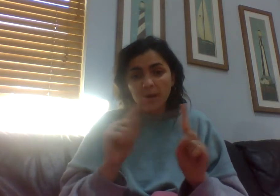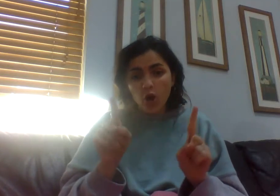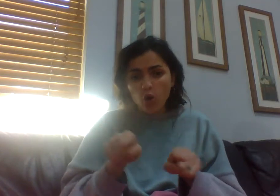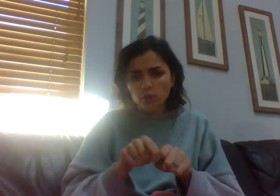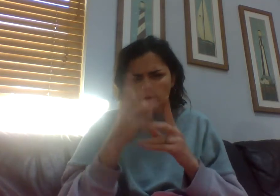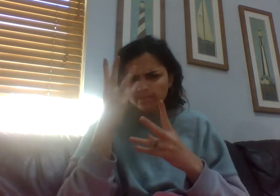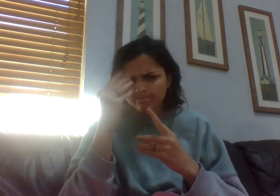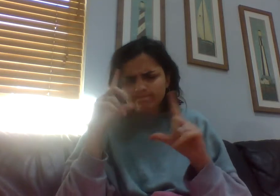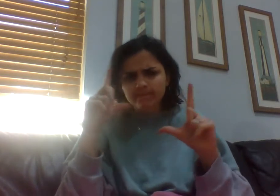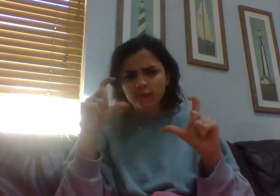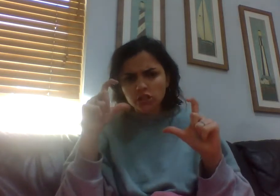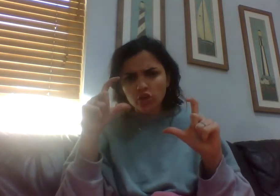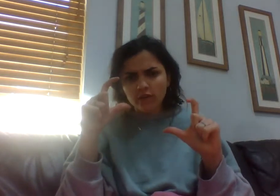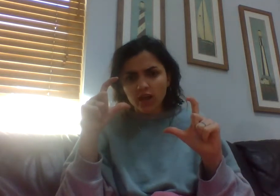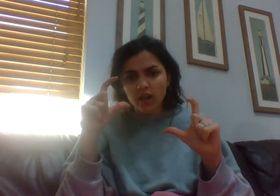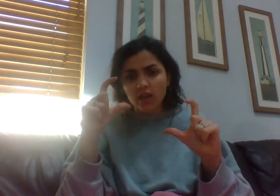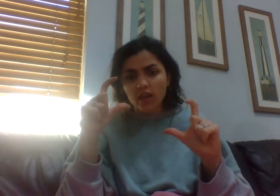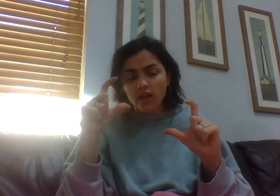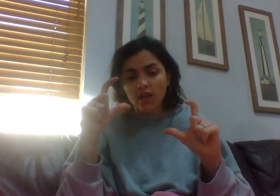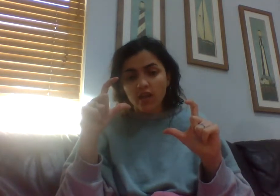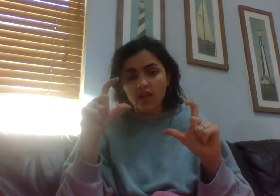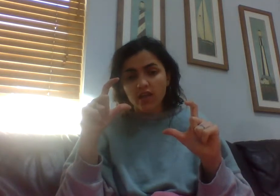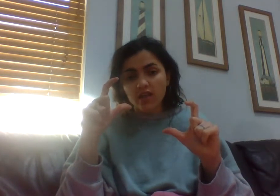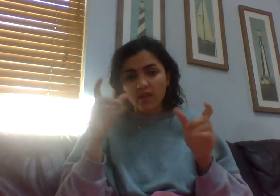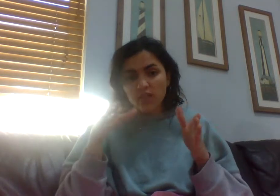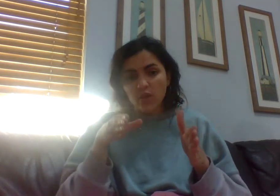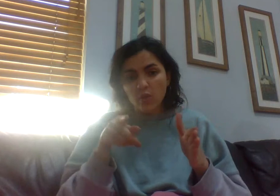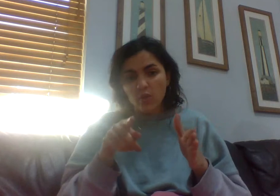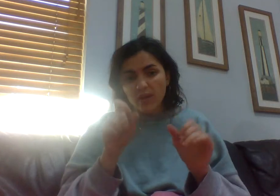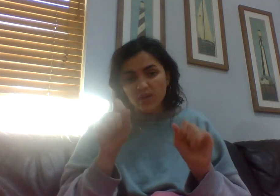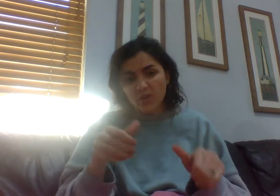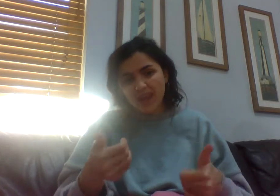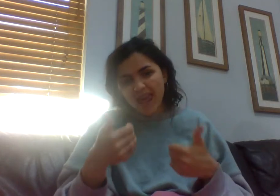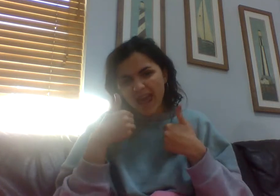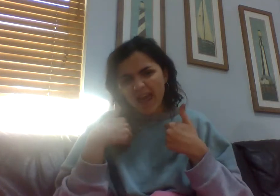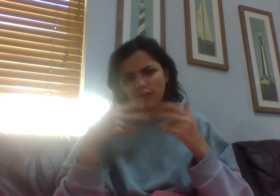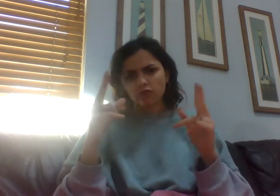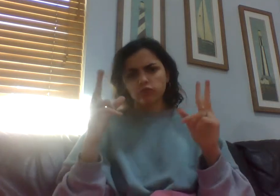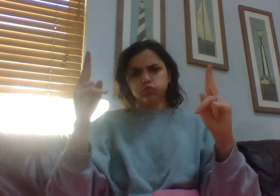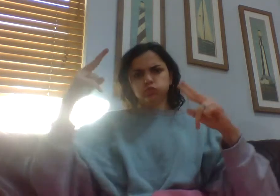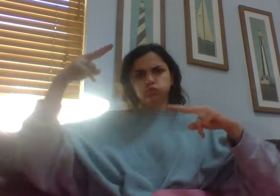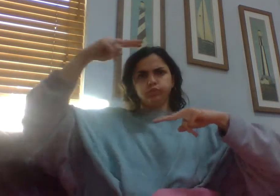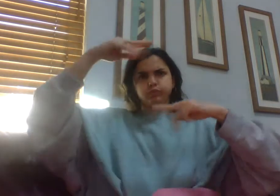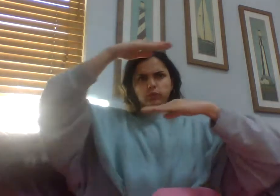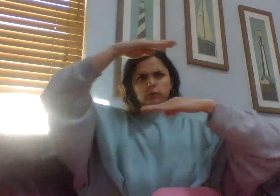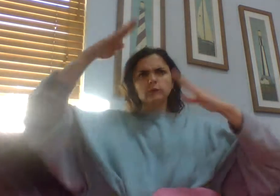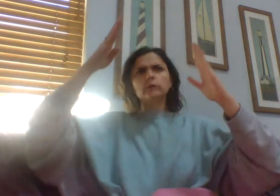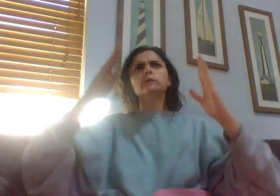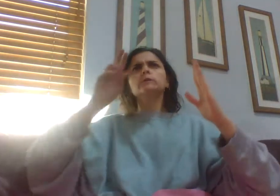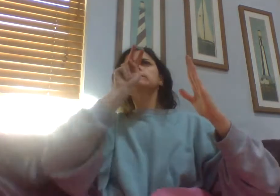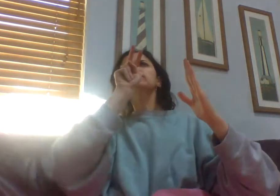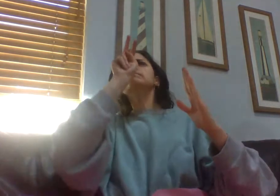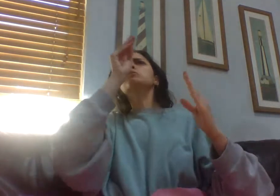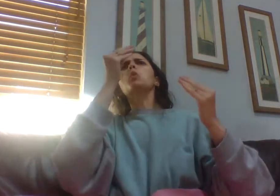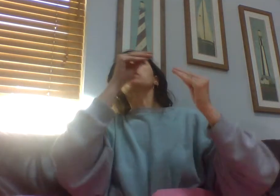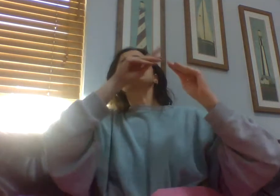that you can have those kind of truncated edges. We see that in this panel very clearly, and in the previous panel, the lack